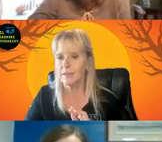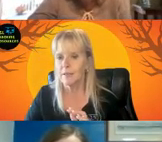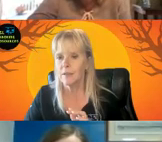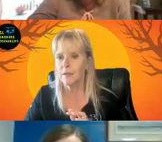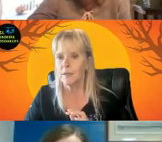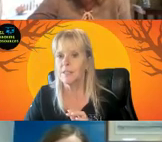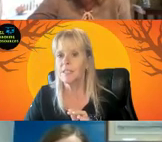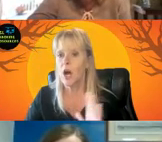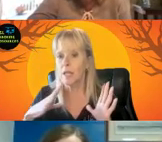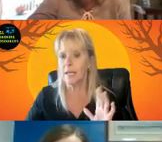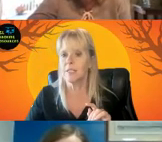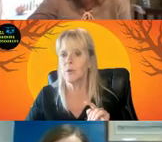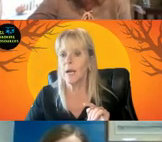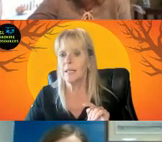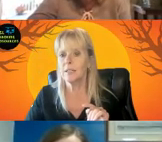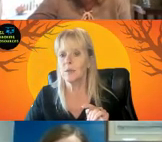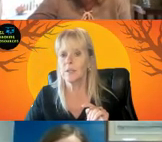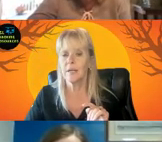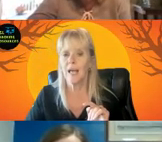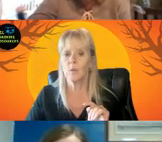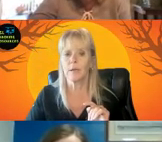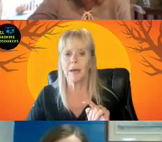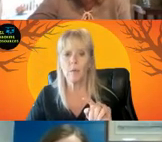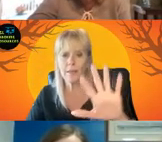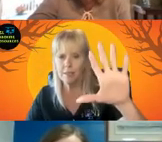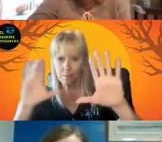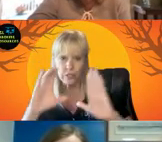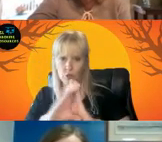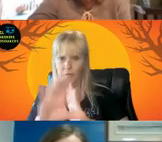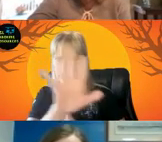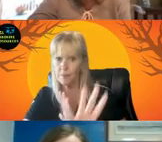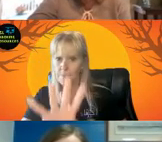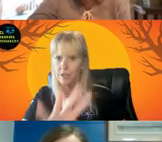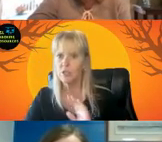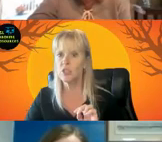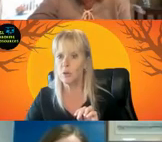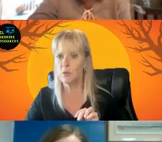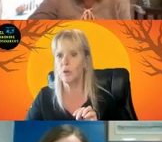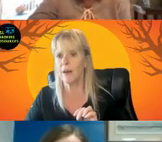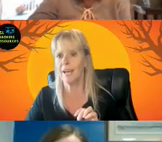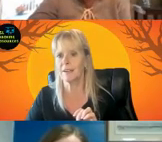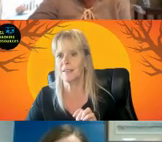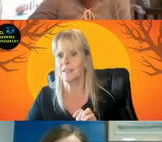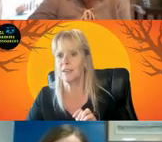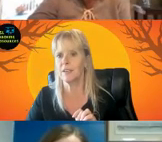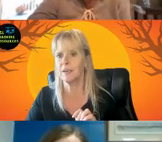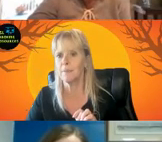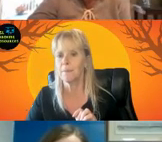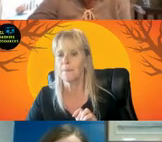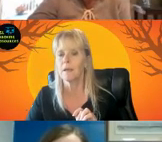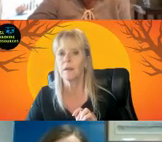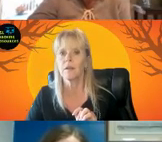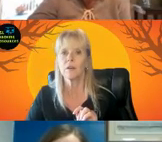8 because it's holidays. So I clicked on Halloween. By the way, this picture right here shows you how to access